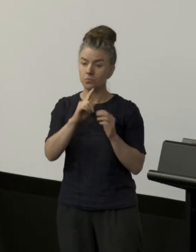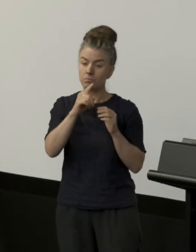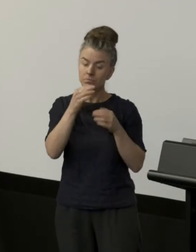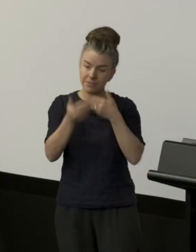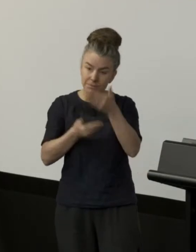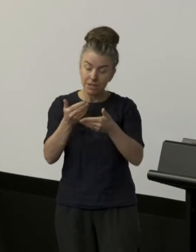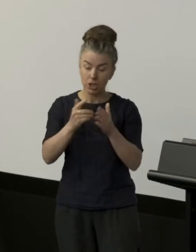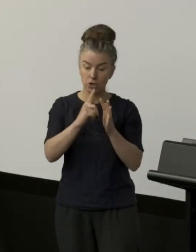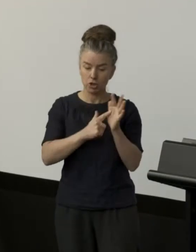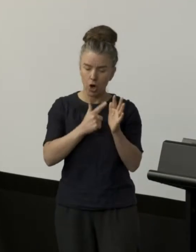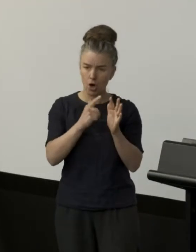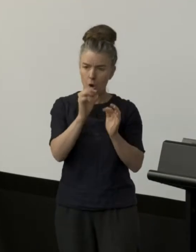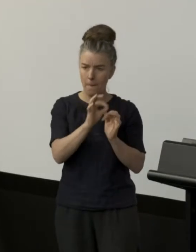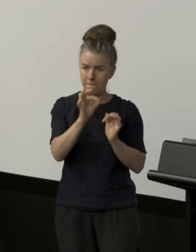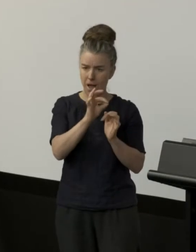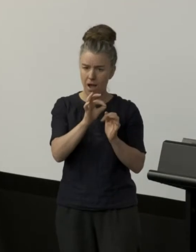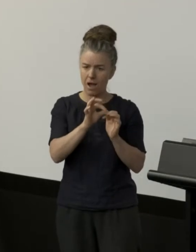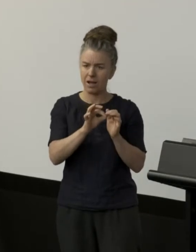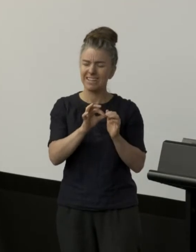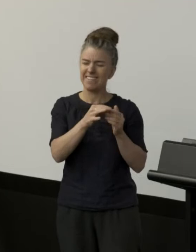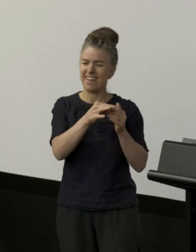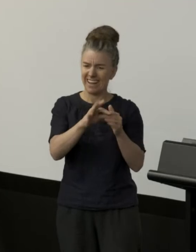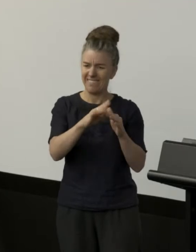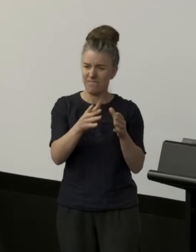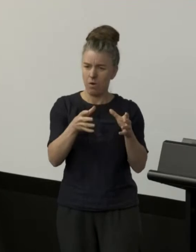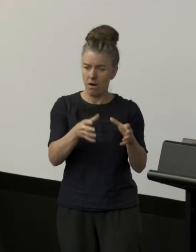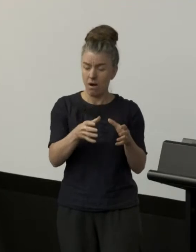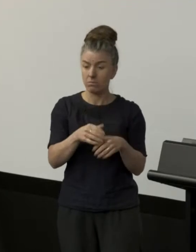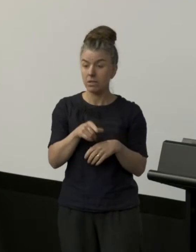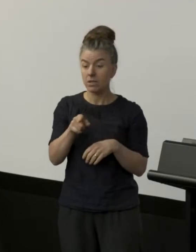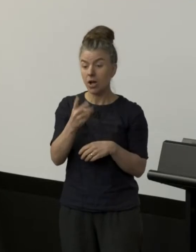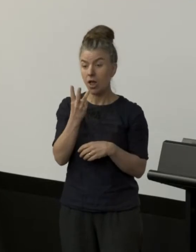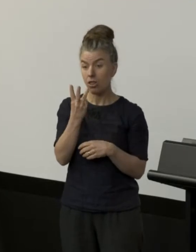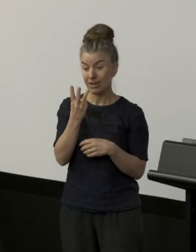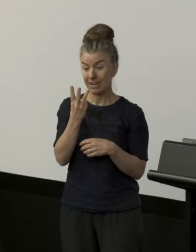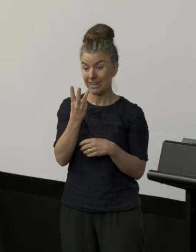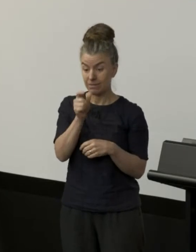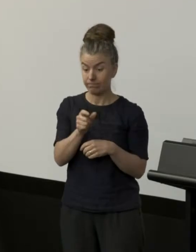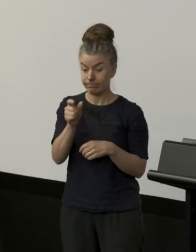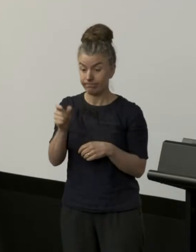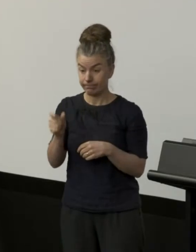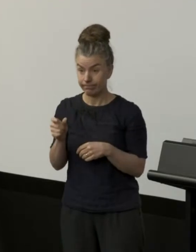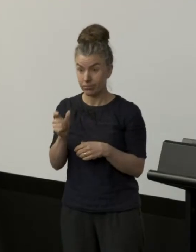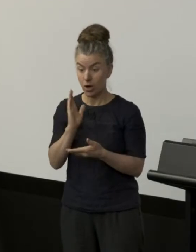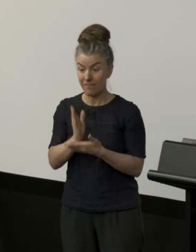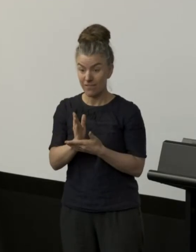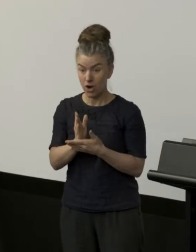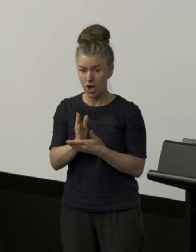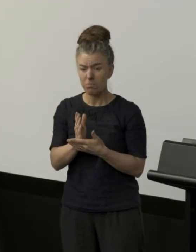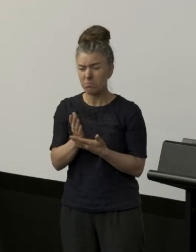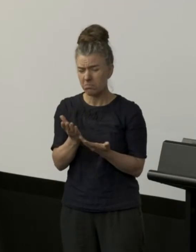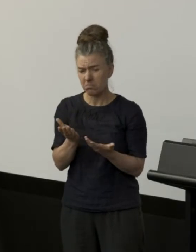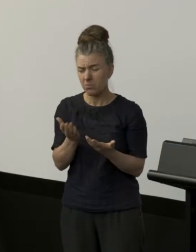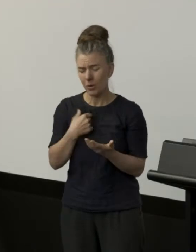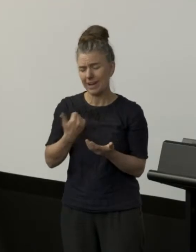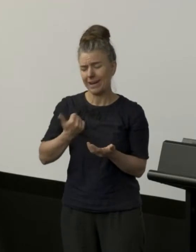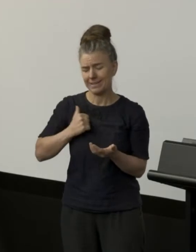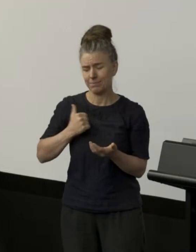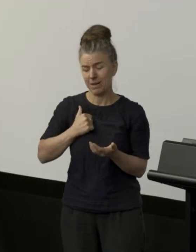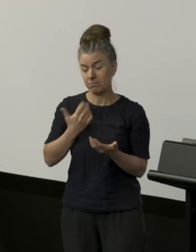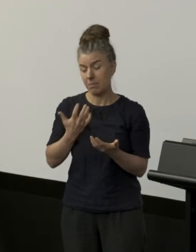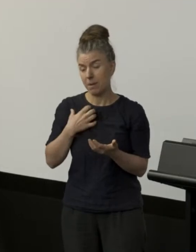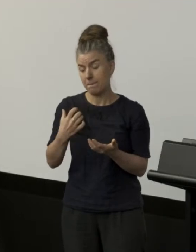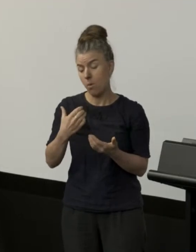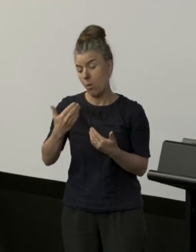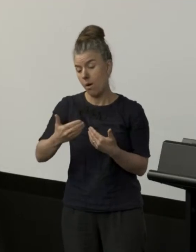overall all-of-government lead. And no, these cases are expected cases at the border. We will see more. You may have